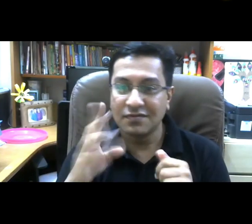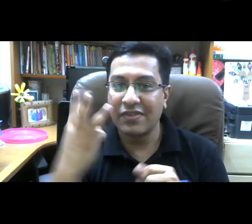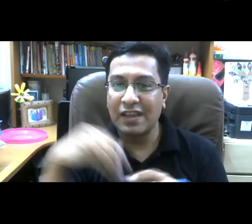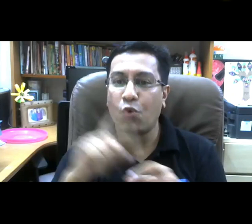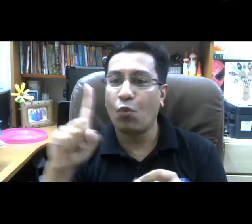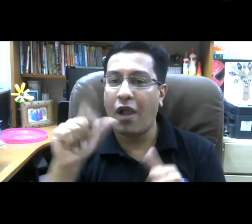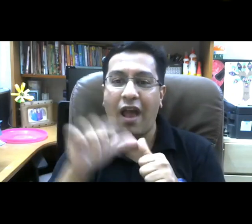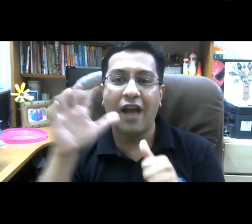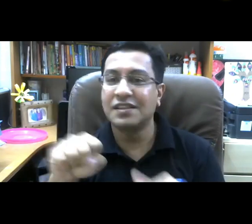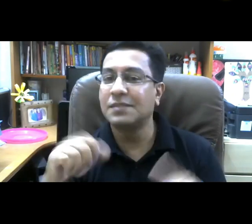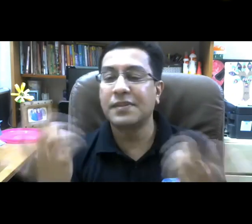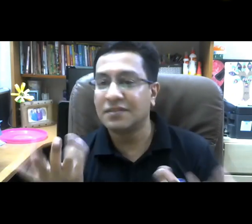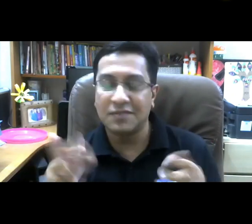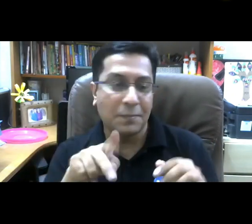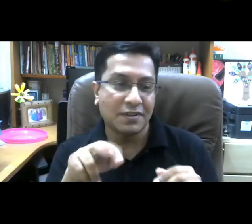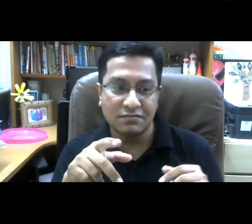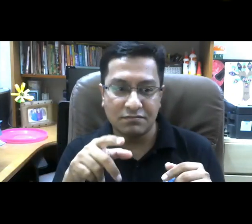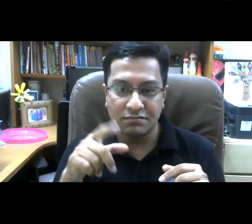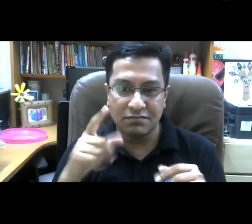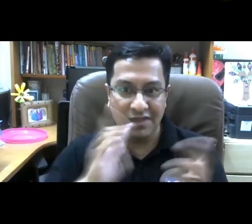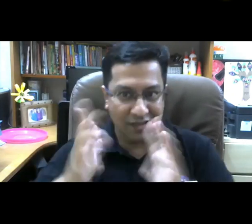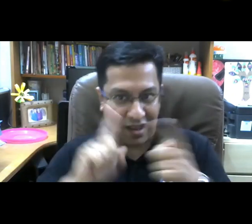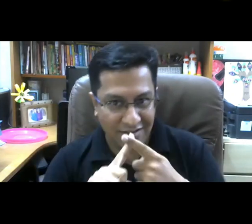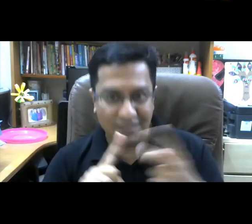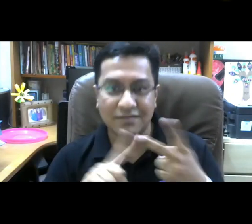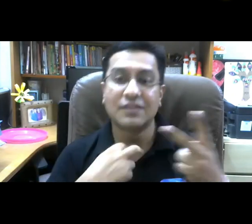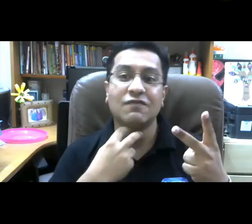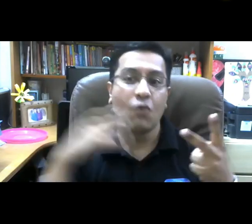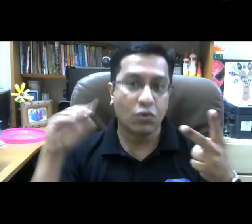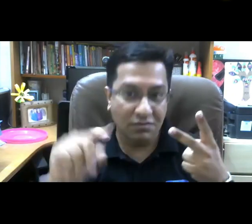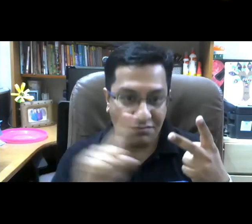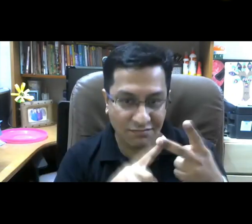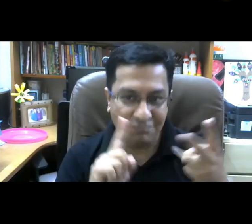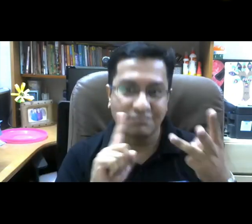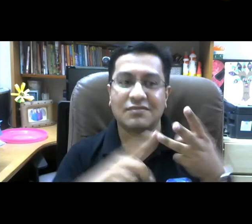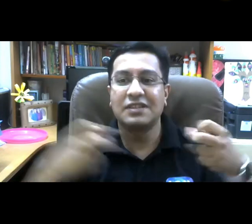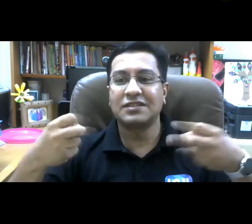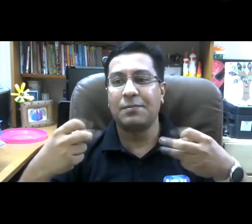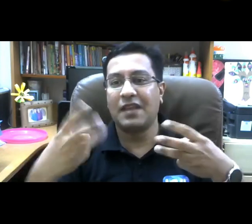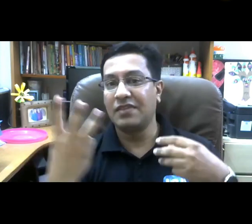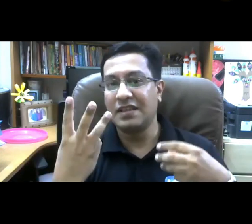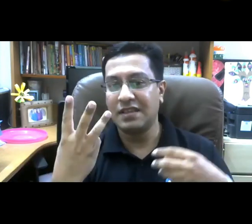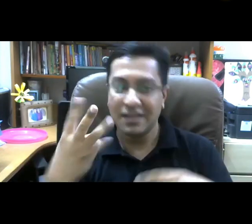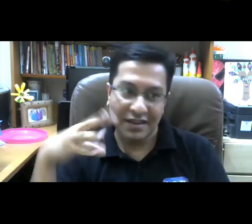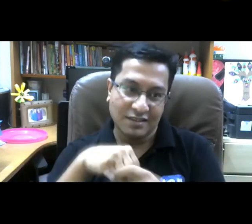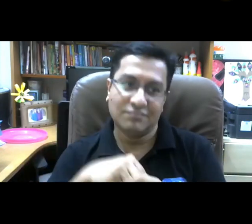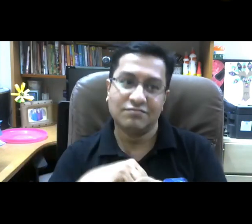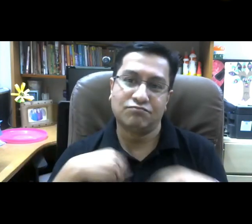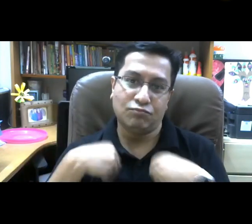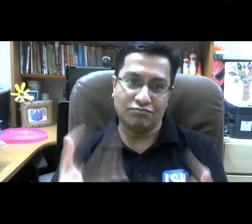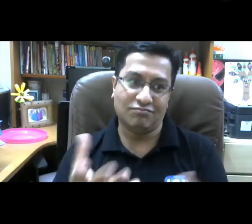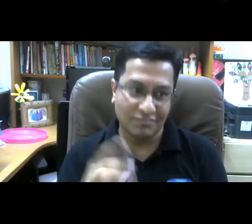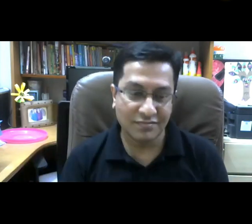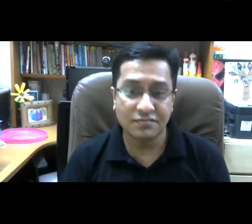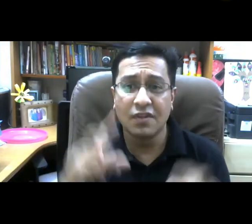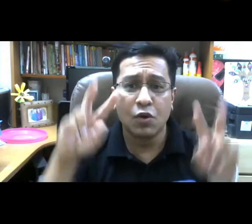Yeah. 3-in-1 access. That means that sign language, voicing, and subtitles, all three